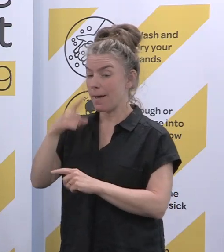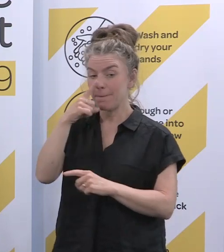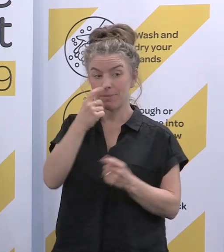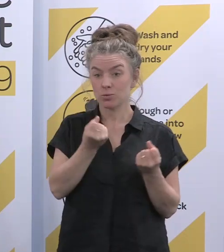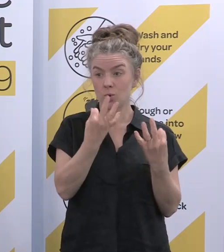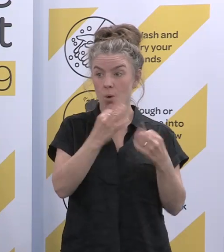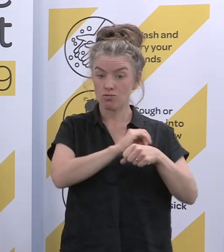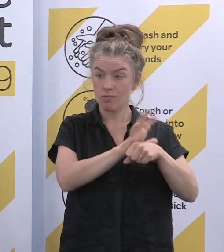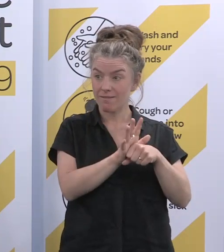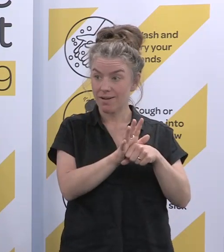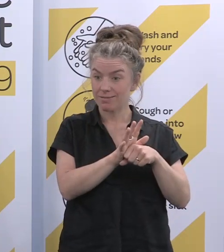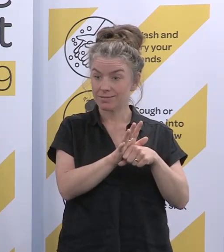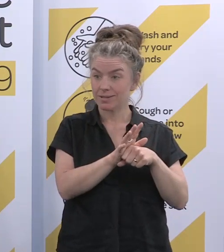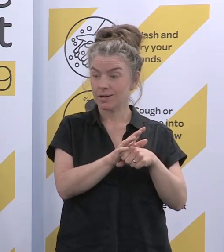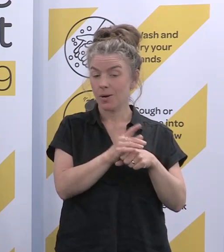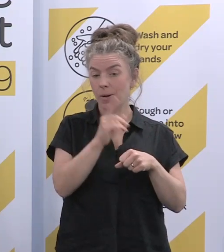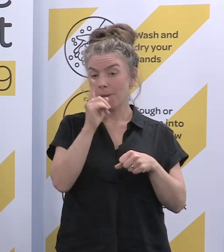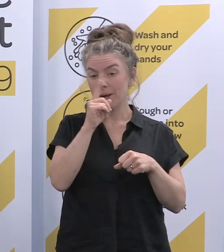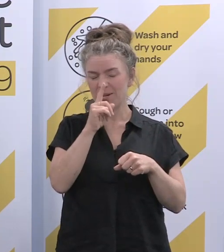COVID-19 or possibly